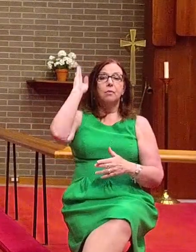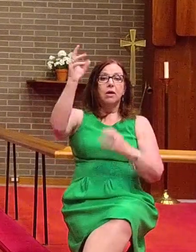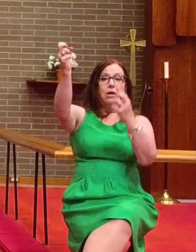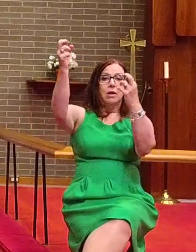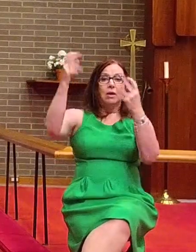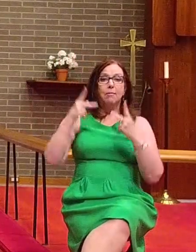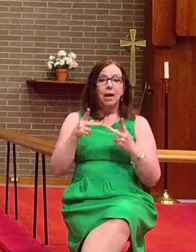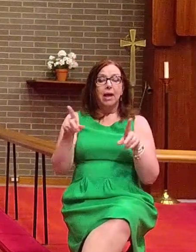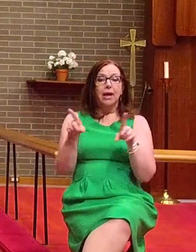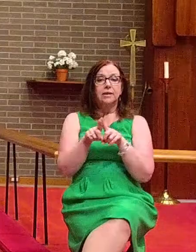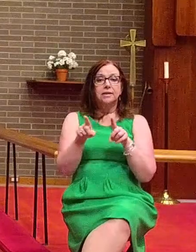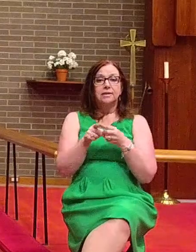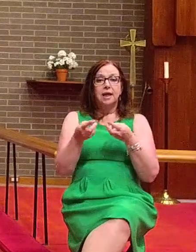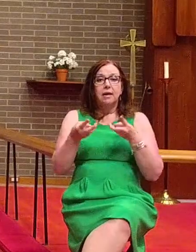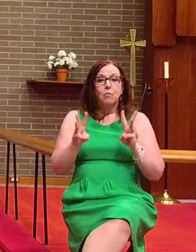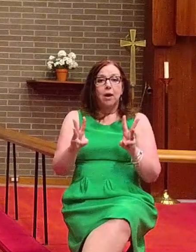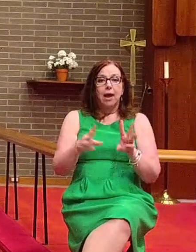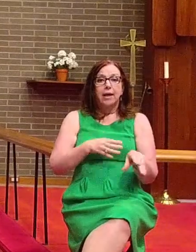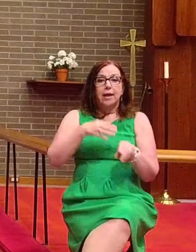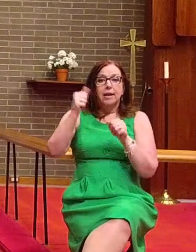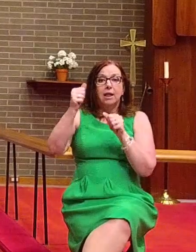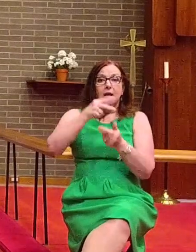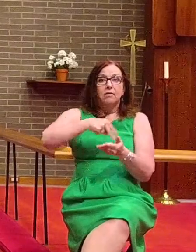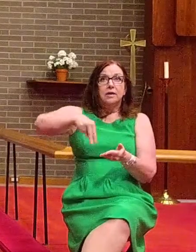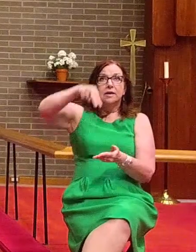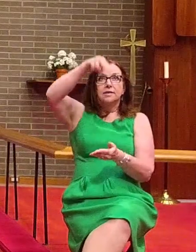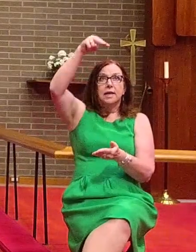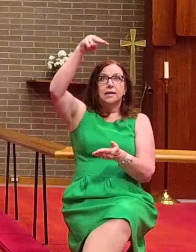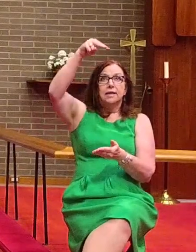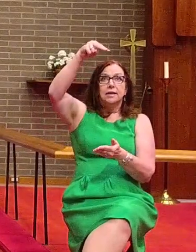the same way that he left us.